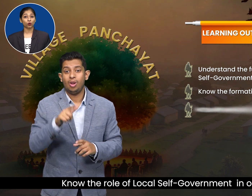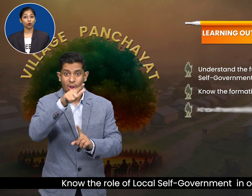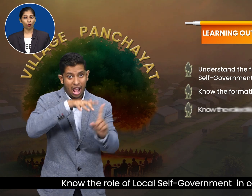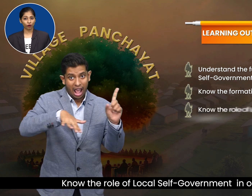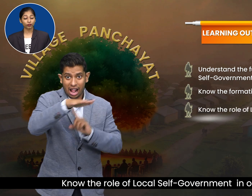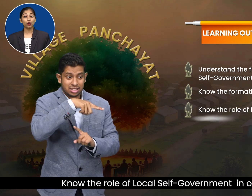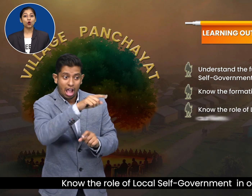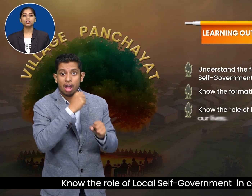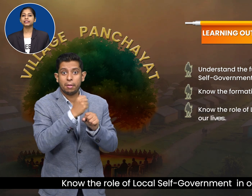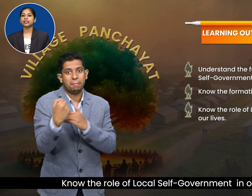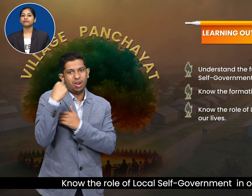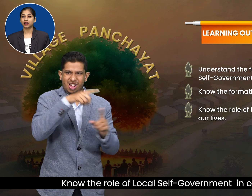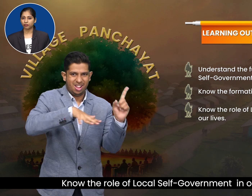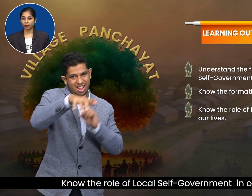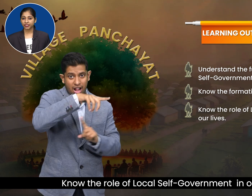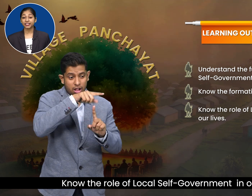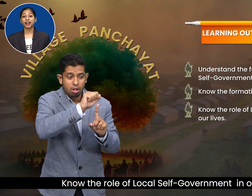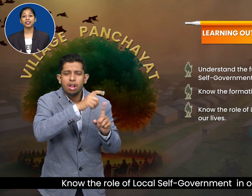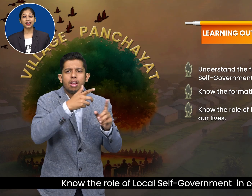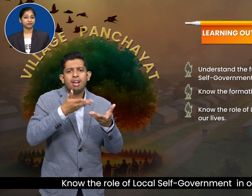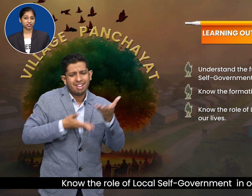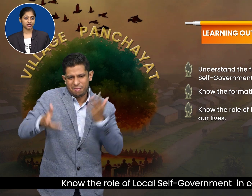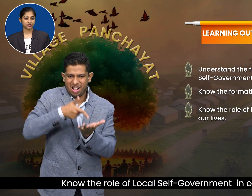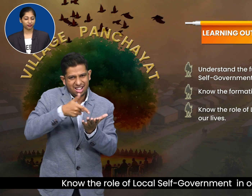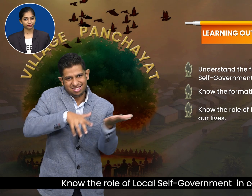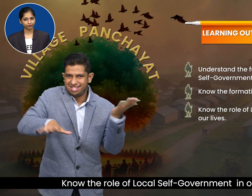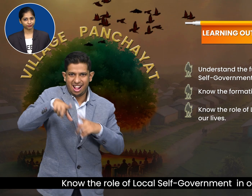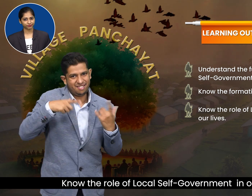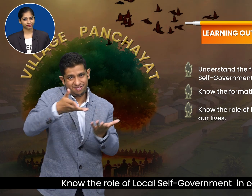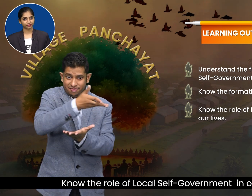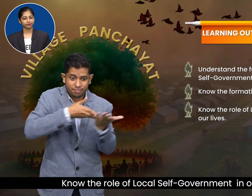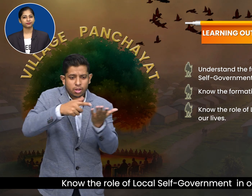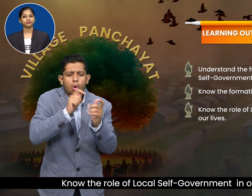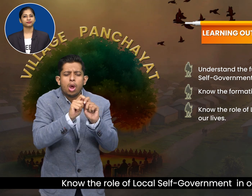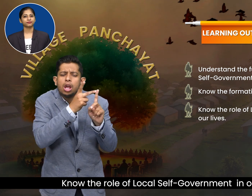Know the role of local self-government in our lives.